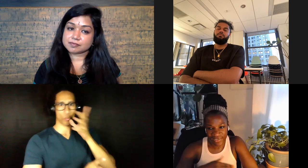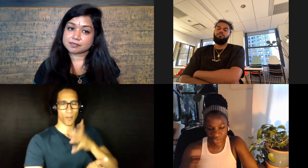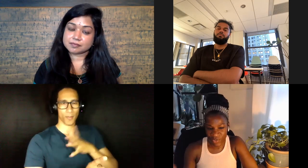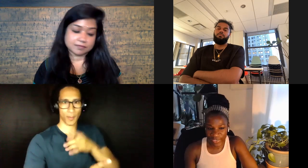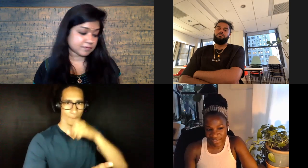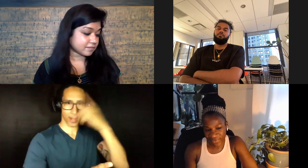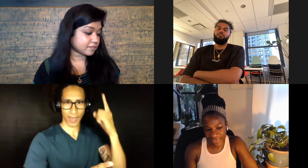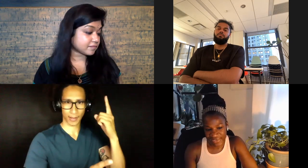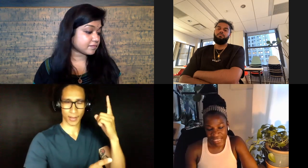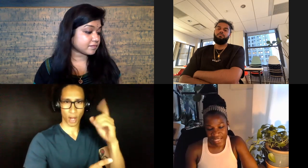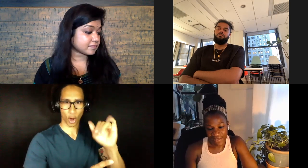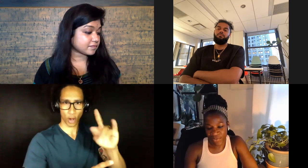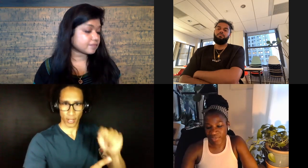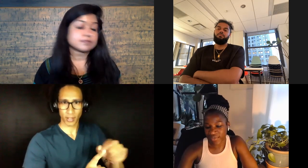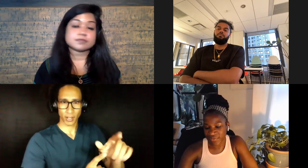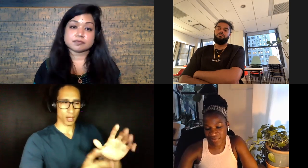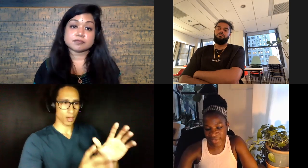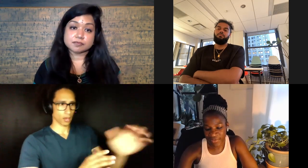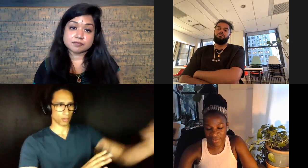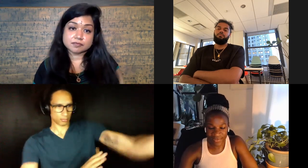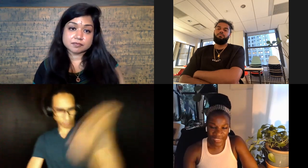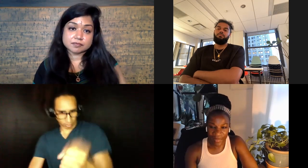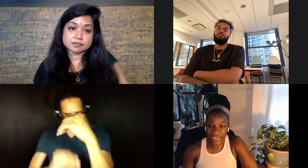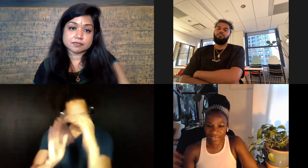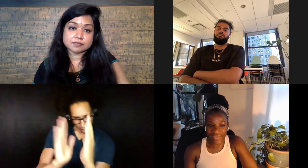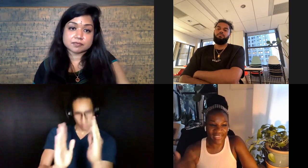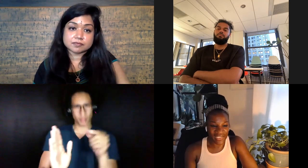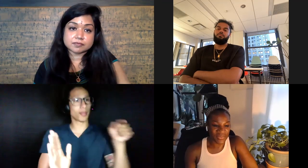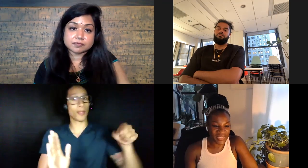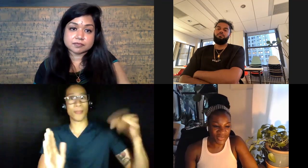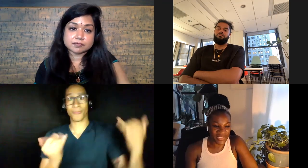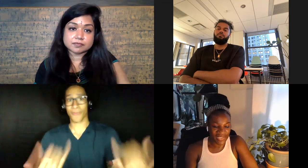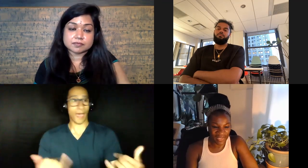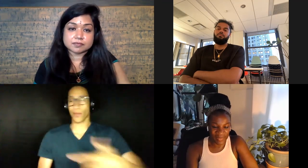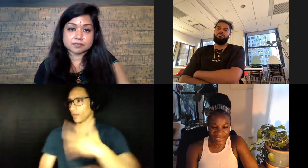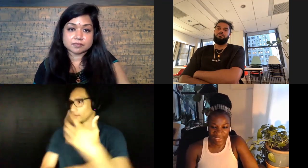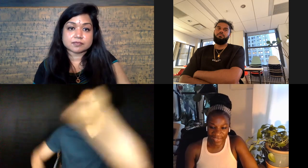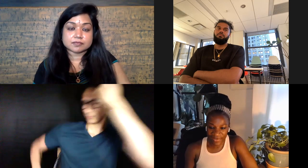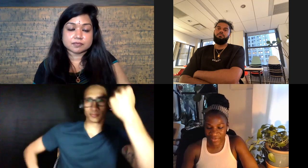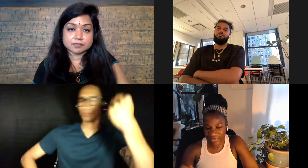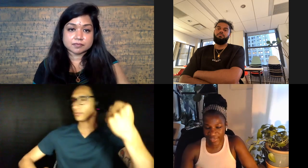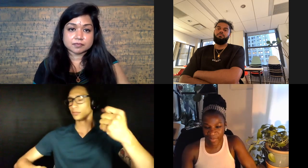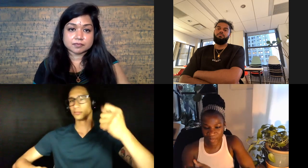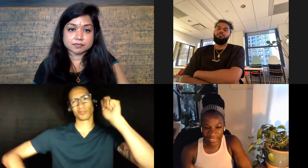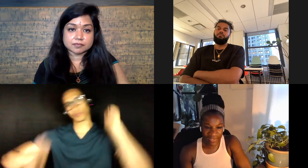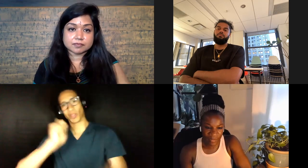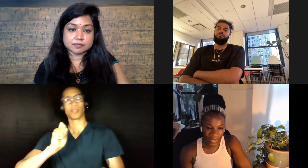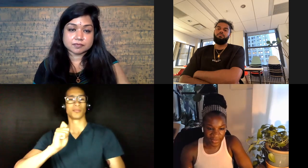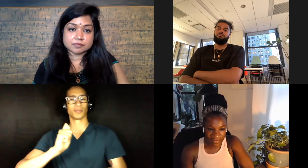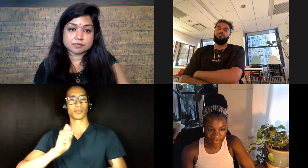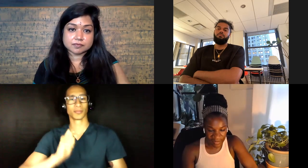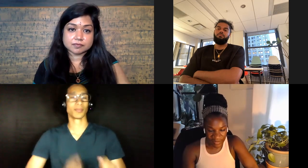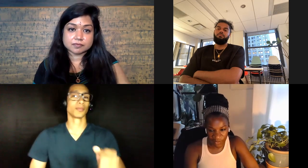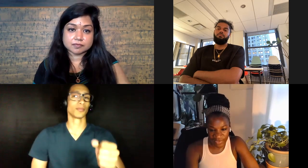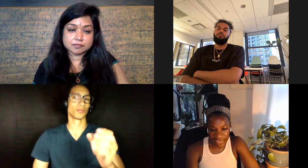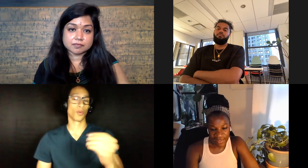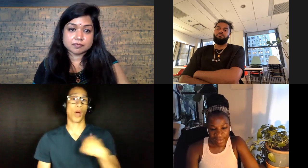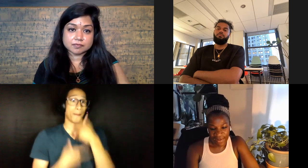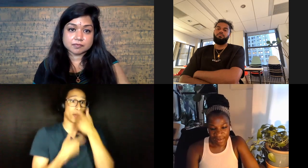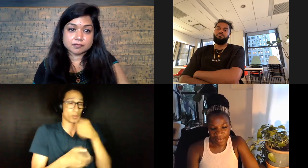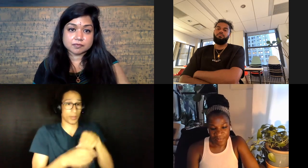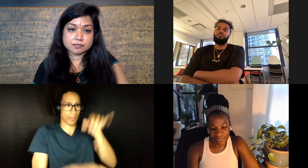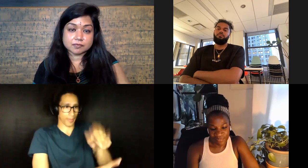think there is one in Brooklyn, but it's like further from me. That is like, you know, they have, you know, like